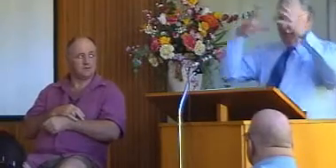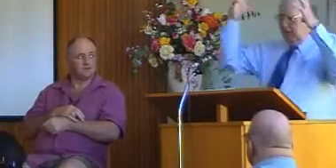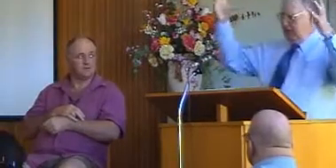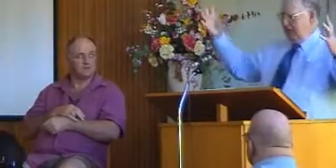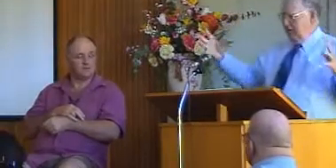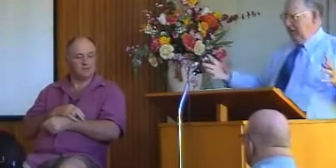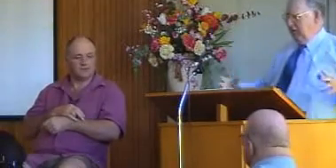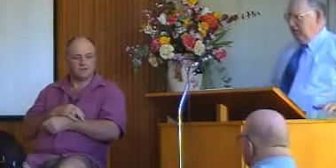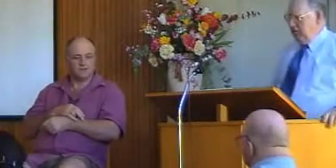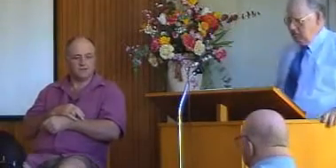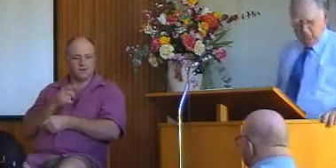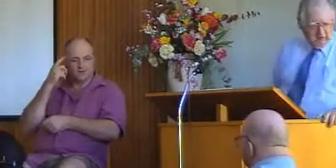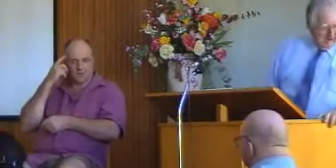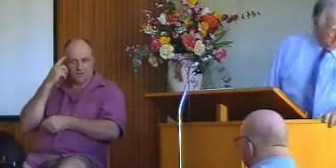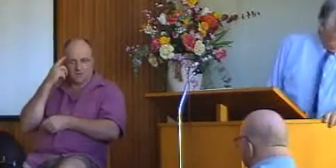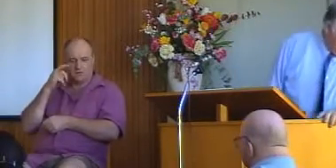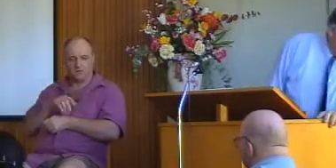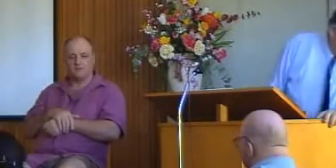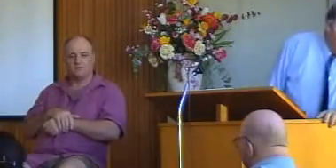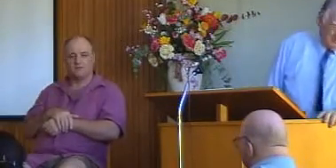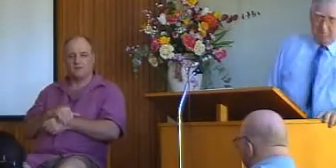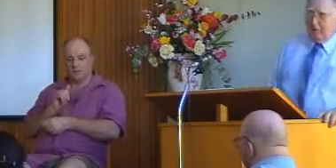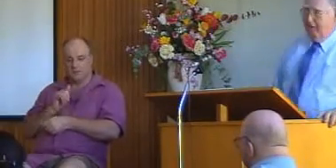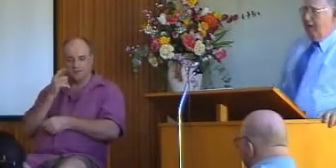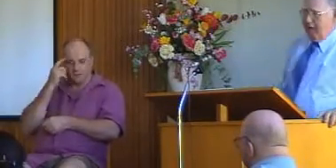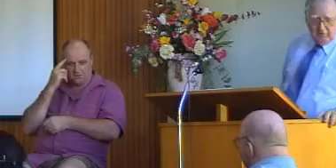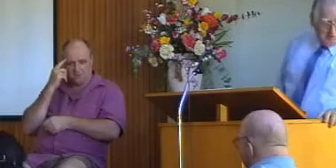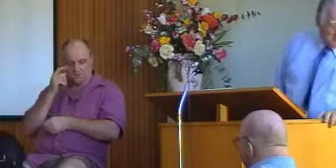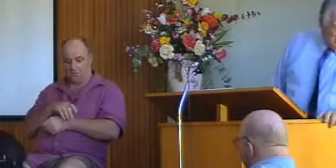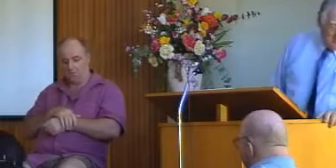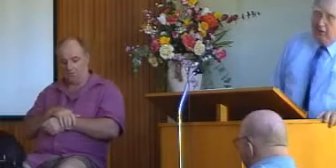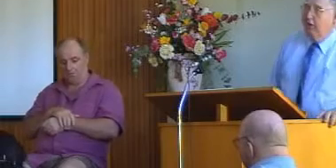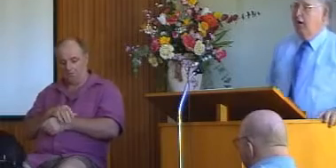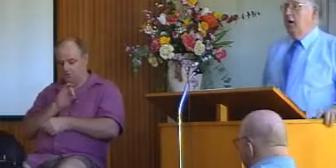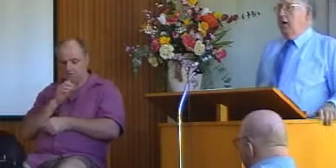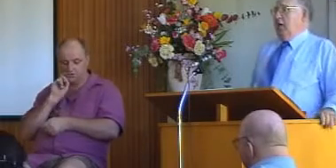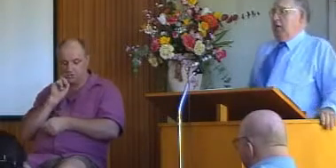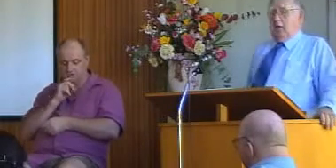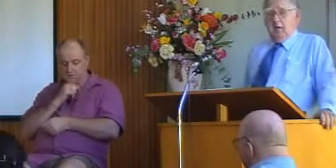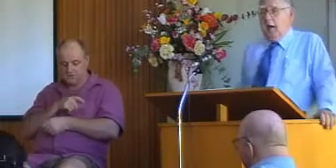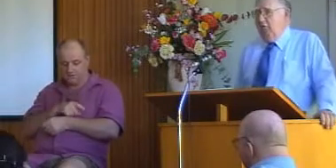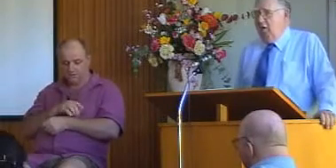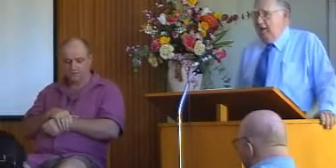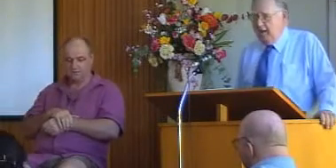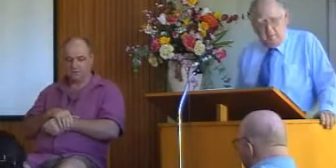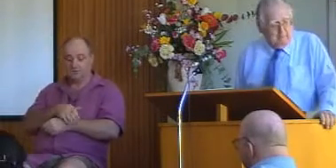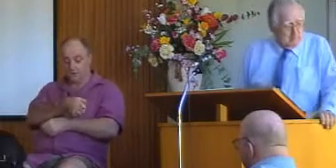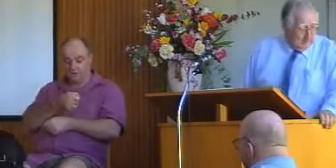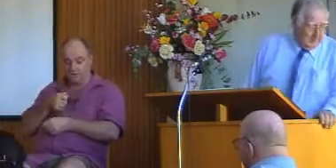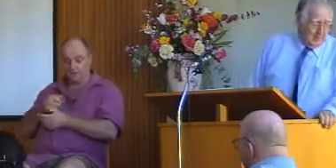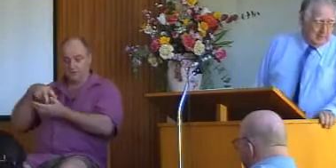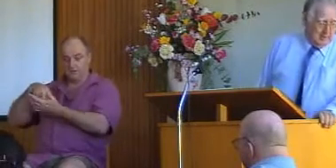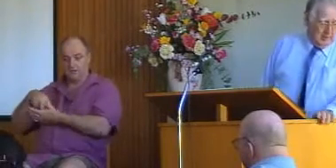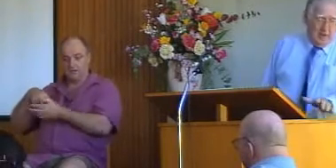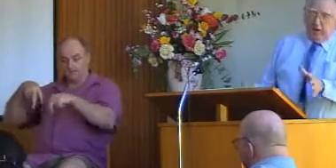took in the image, fellow seems okay, he's not drunk, and invited him